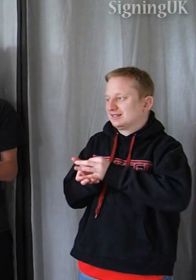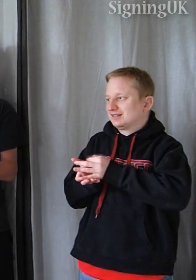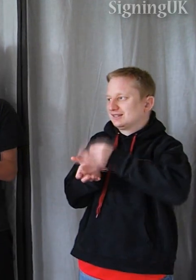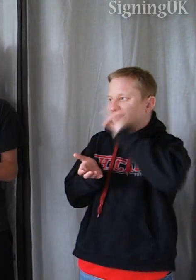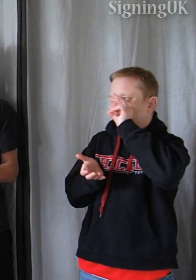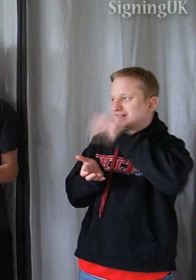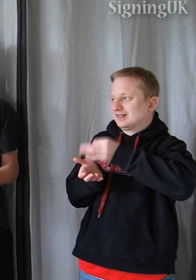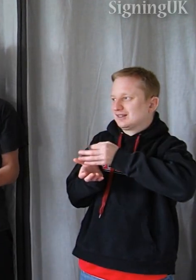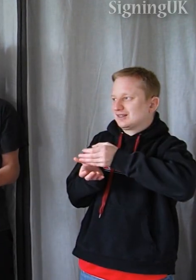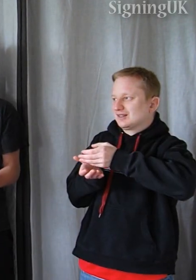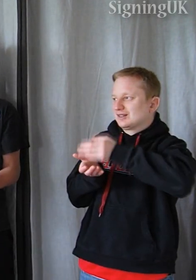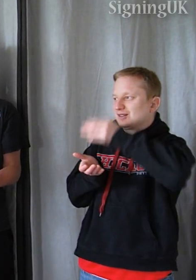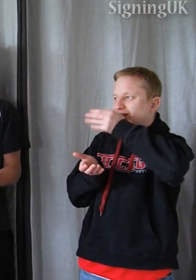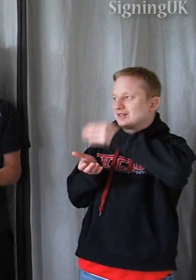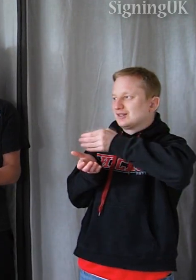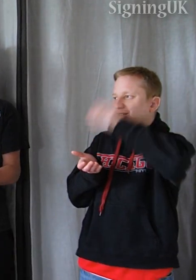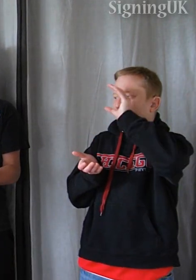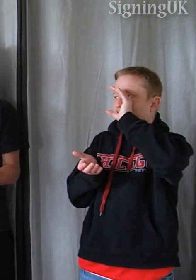tea. Tea. And coffee.